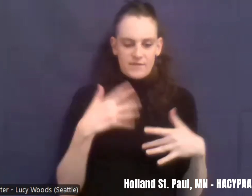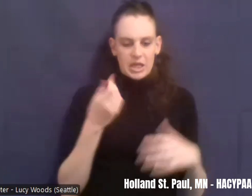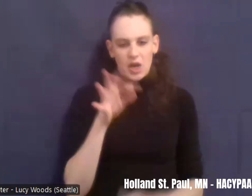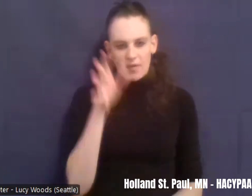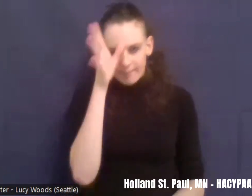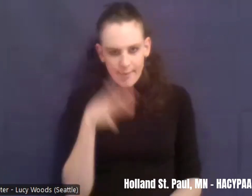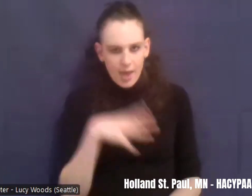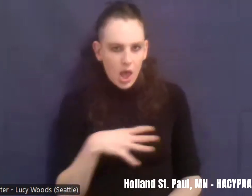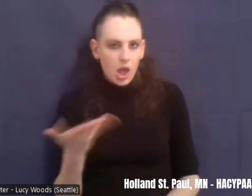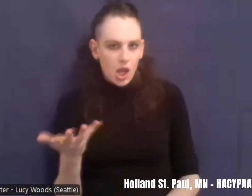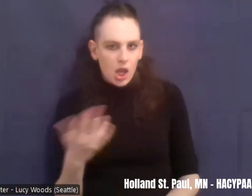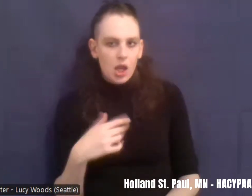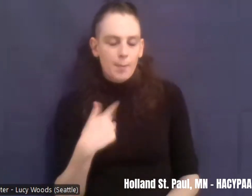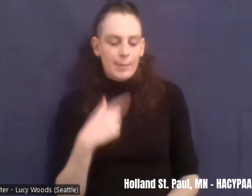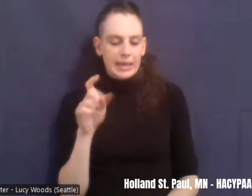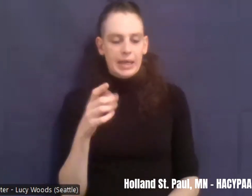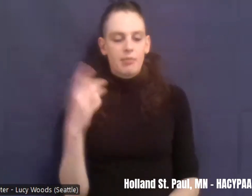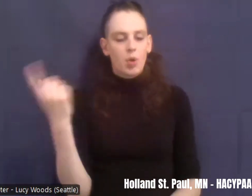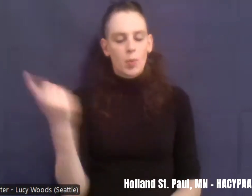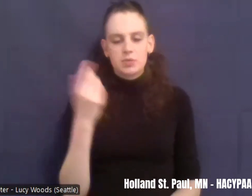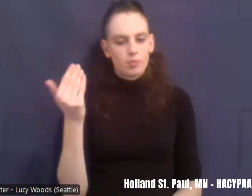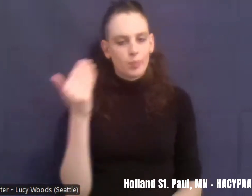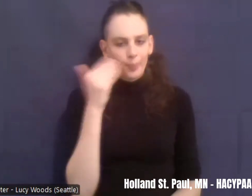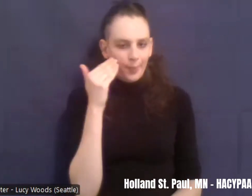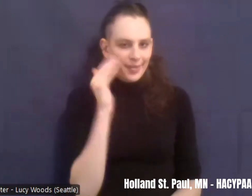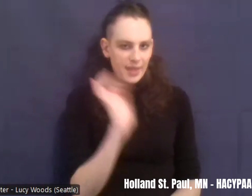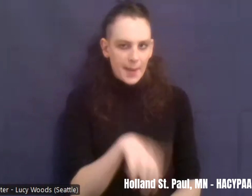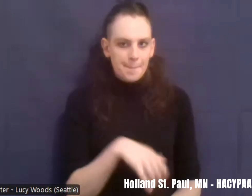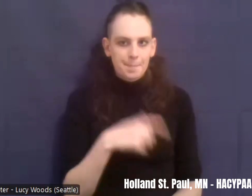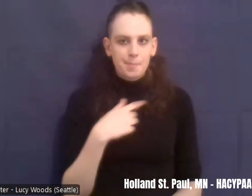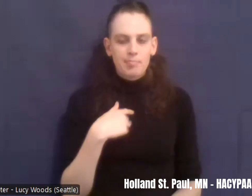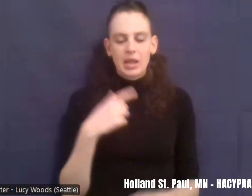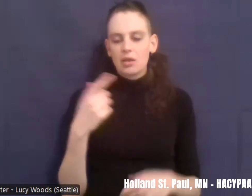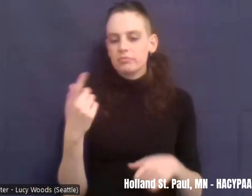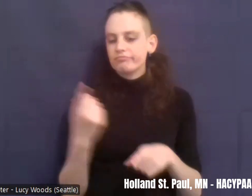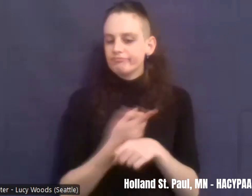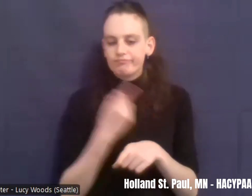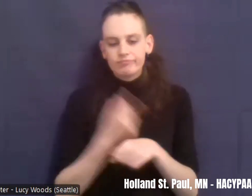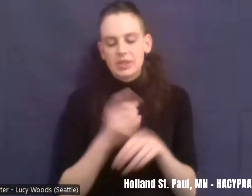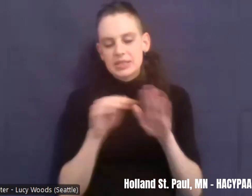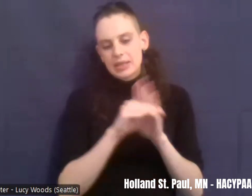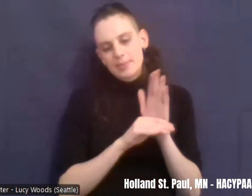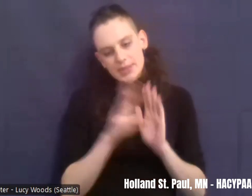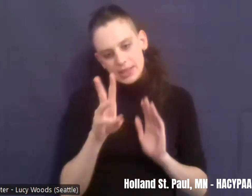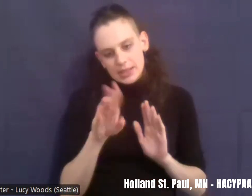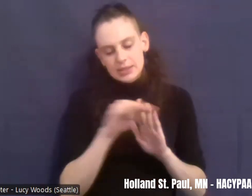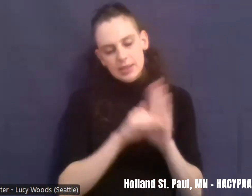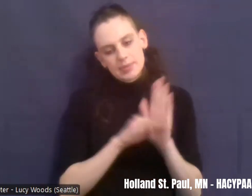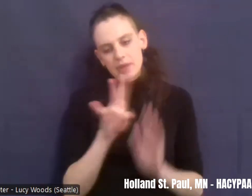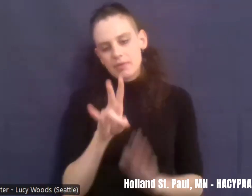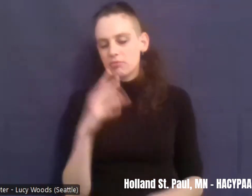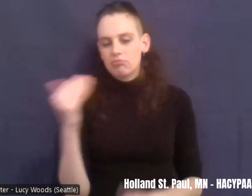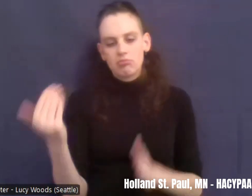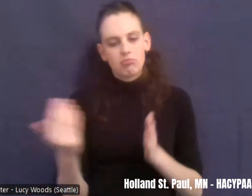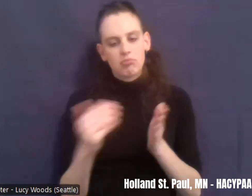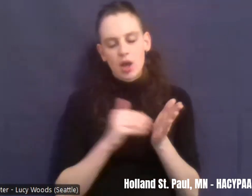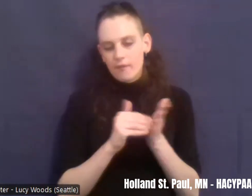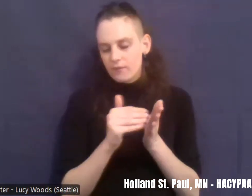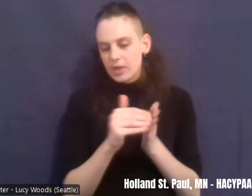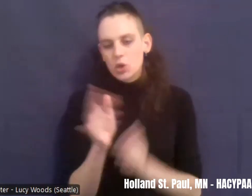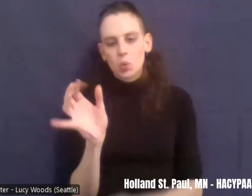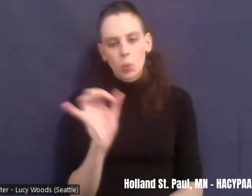of that kind of stuff. And like I do a regular 6 and 7, and like what 6 and 7 like looks like for me personally is that